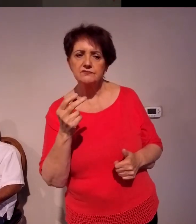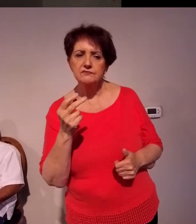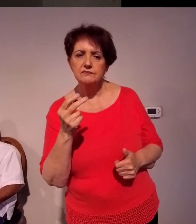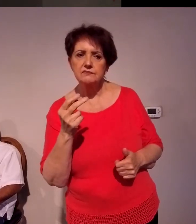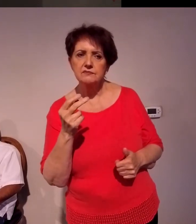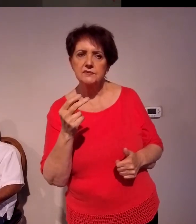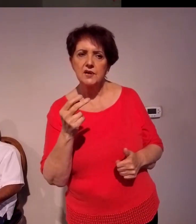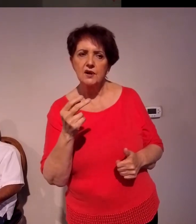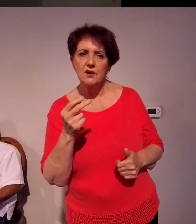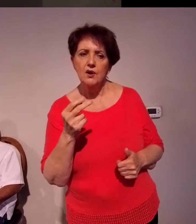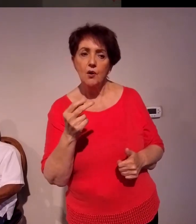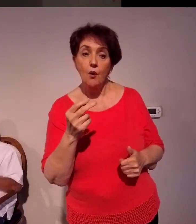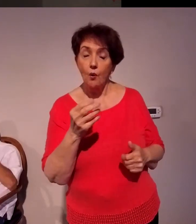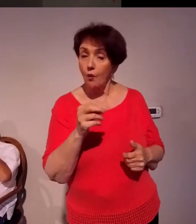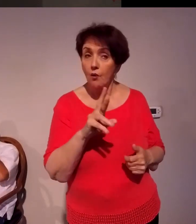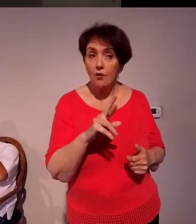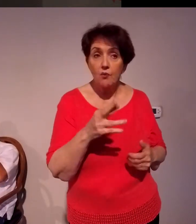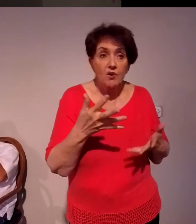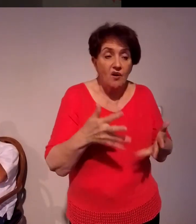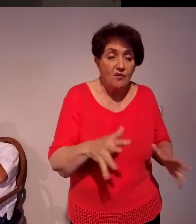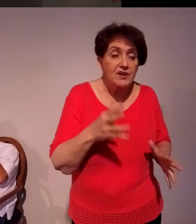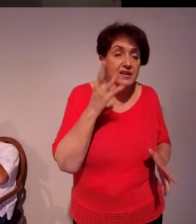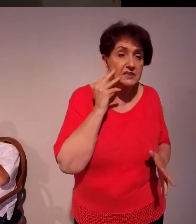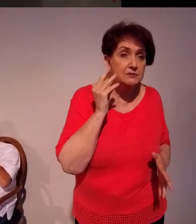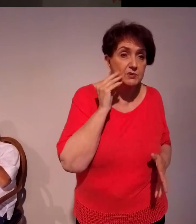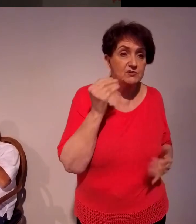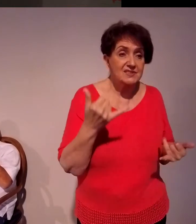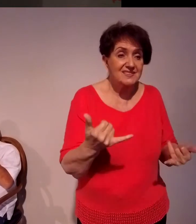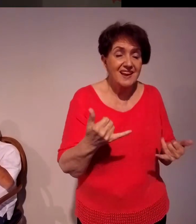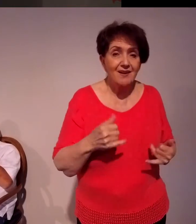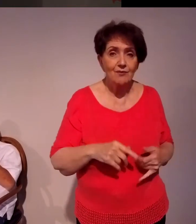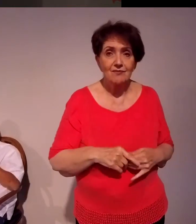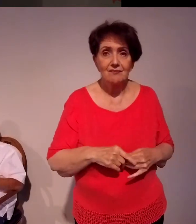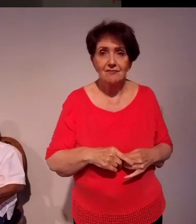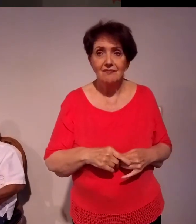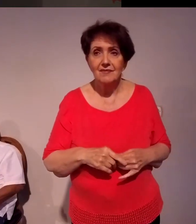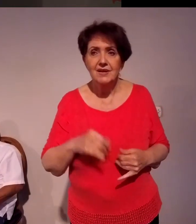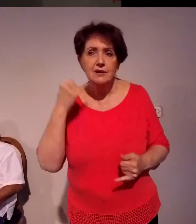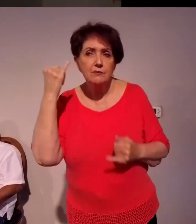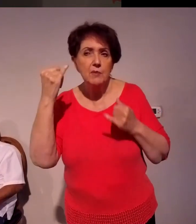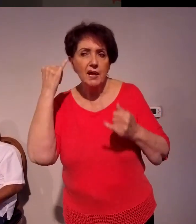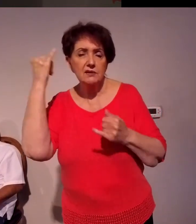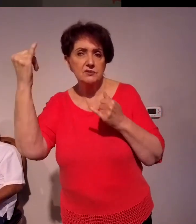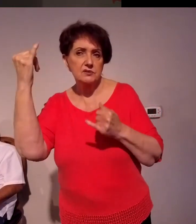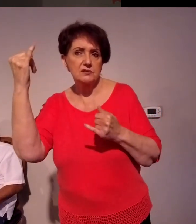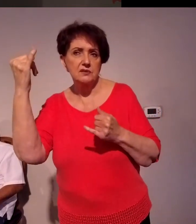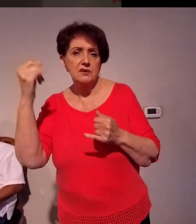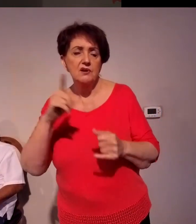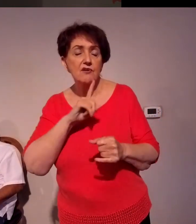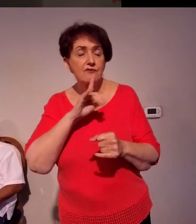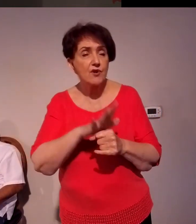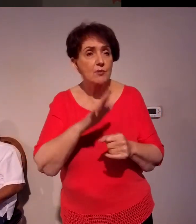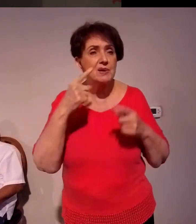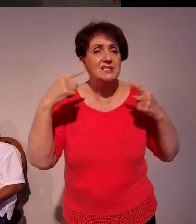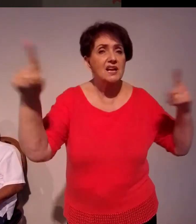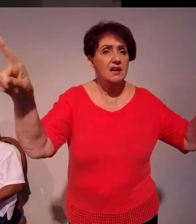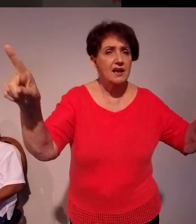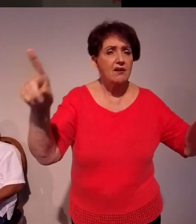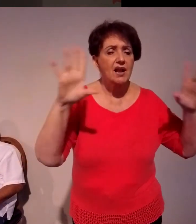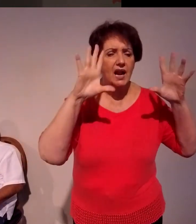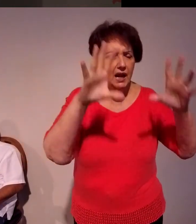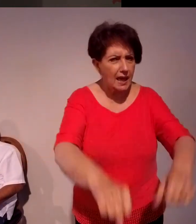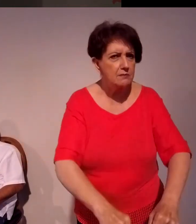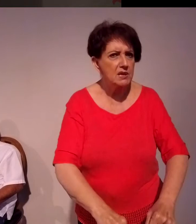are already experiencing. Let us imagine that. Affirm it, declare it, claim